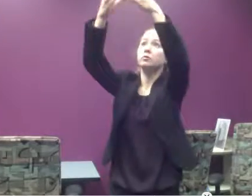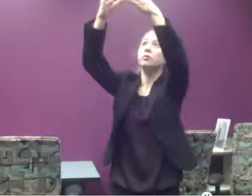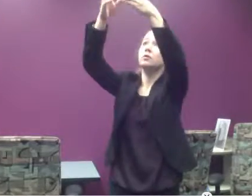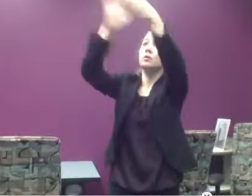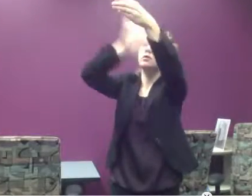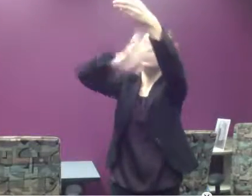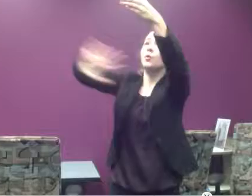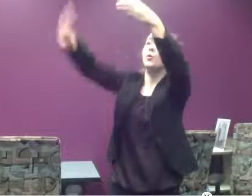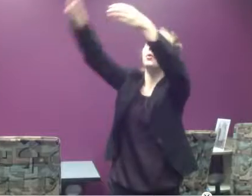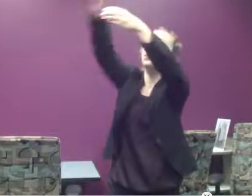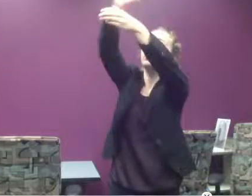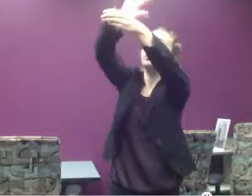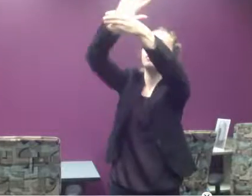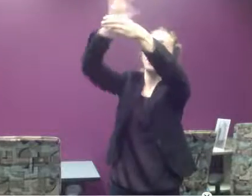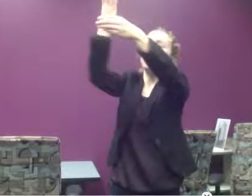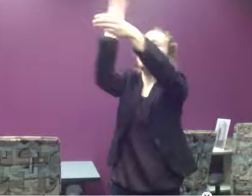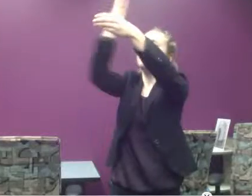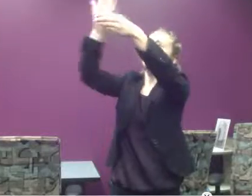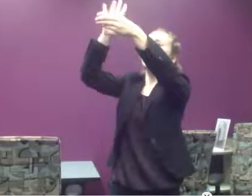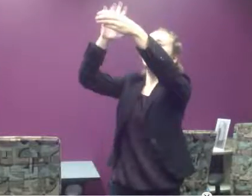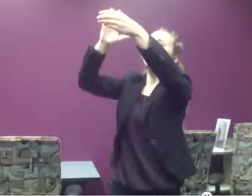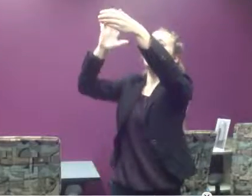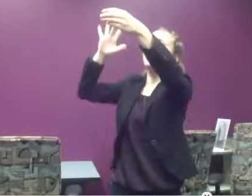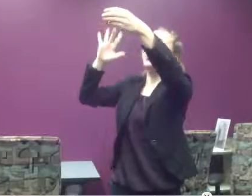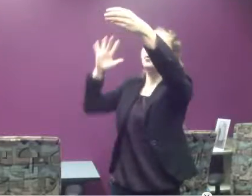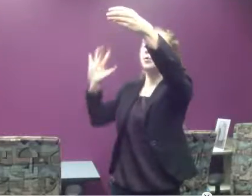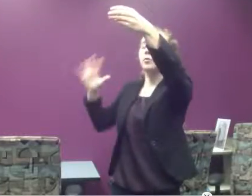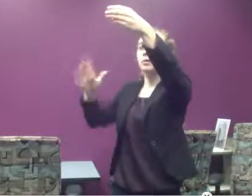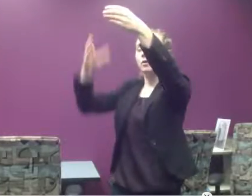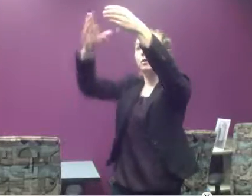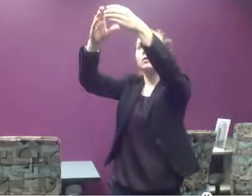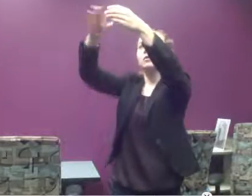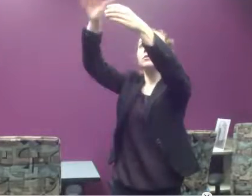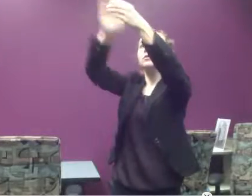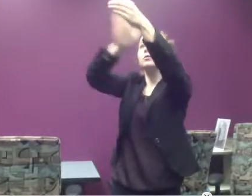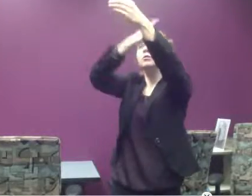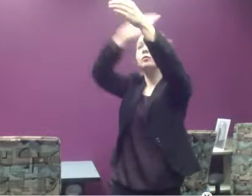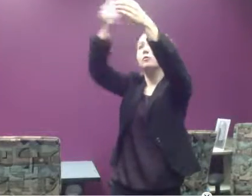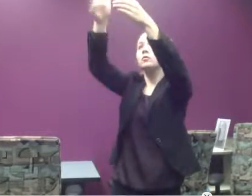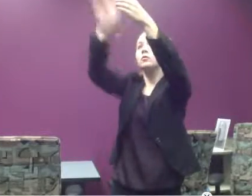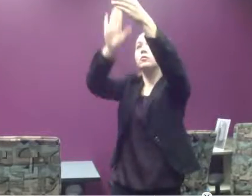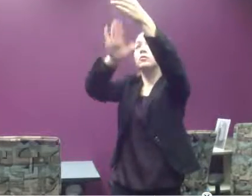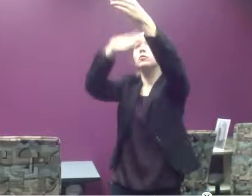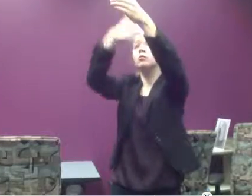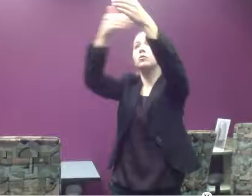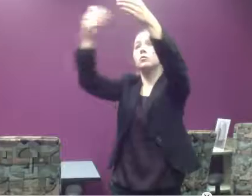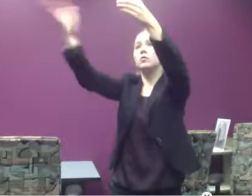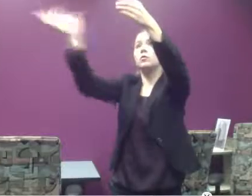She'd hold the bone in the sky and see all the blue sky and would paint it